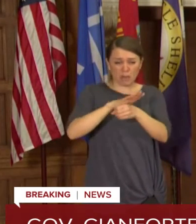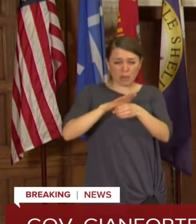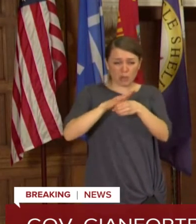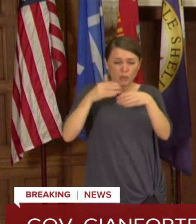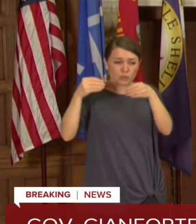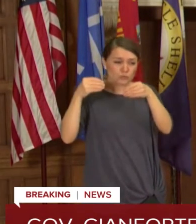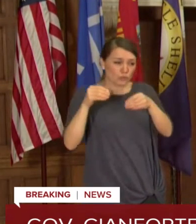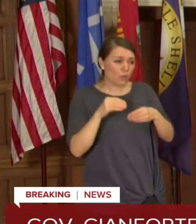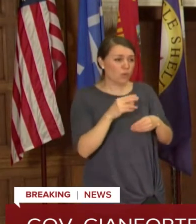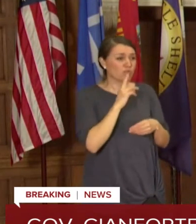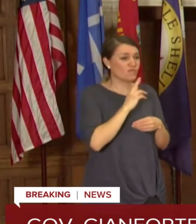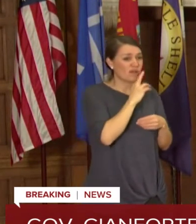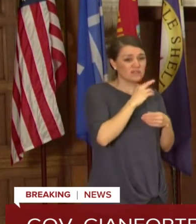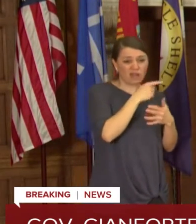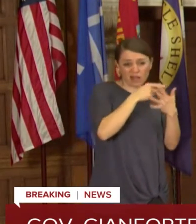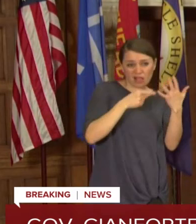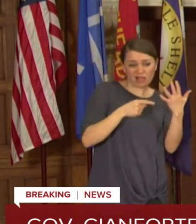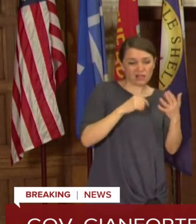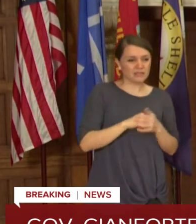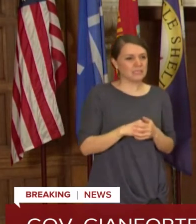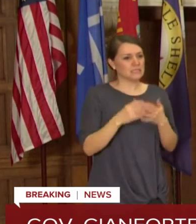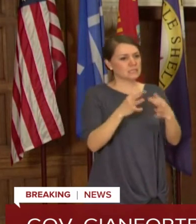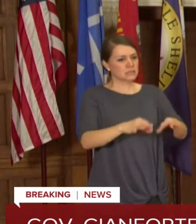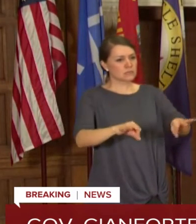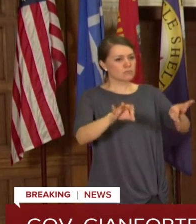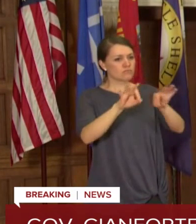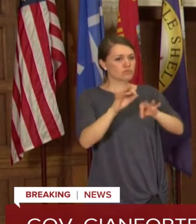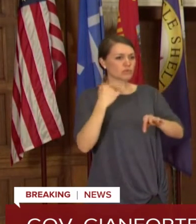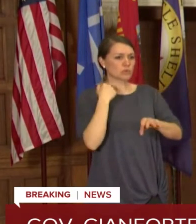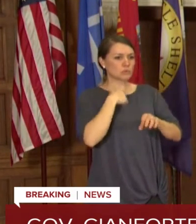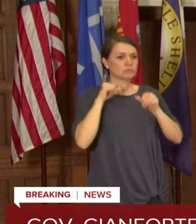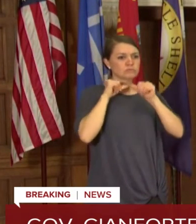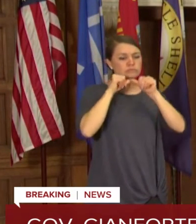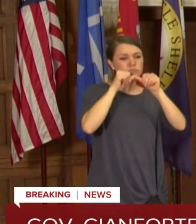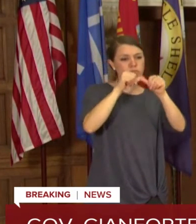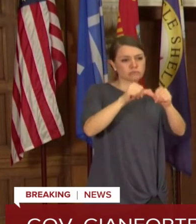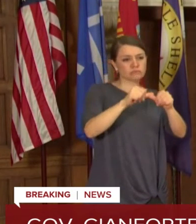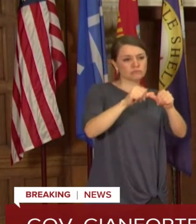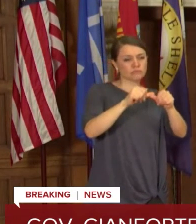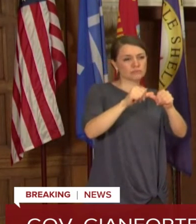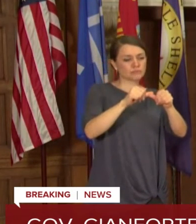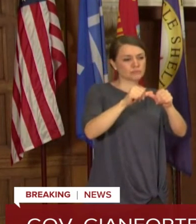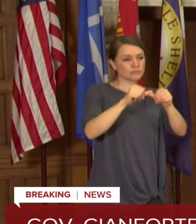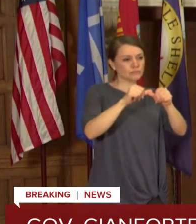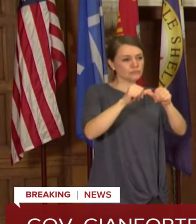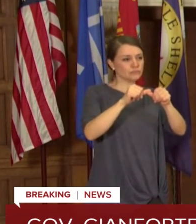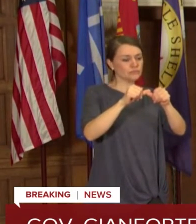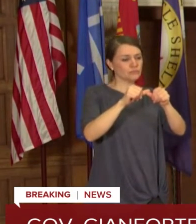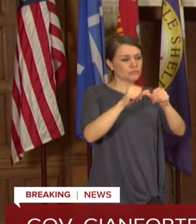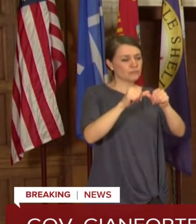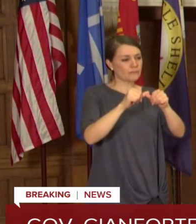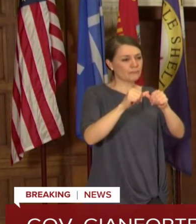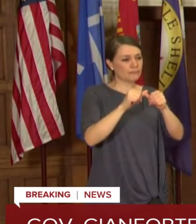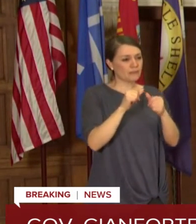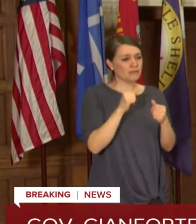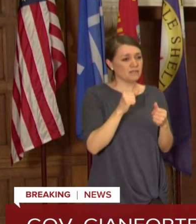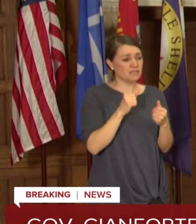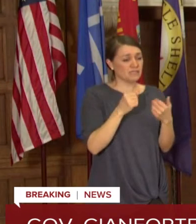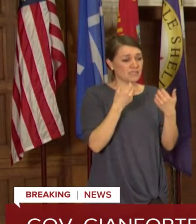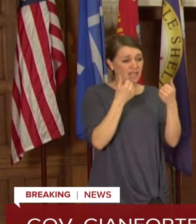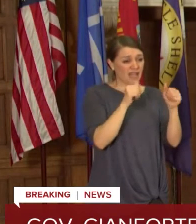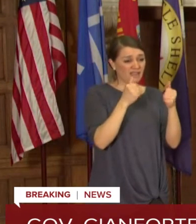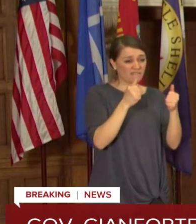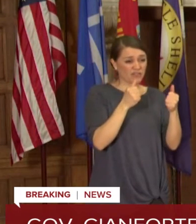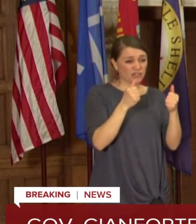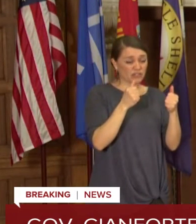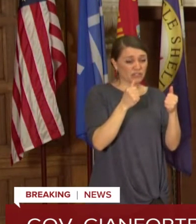times. It's important that as we go forward that we continue to not only take efforts to protect our